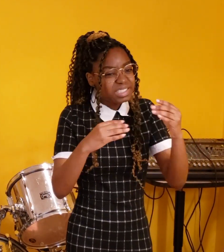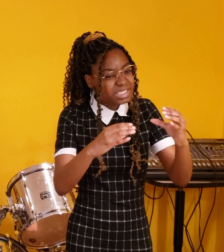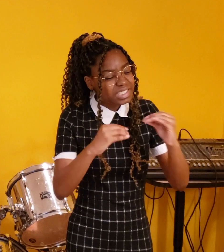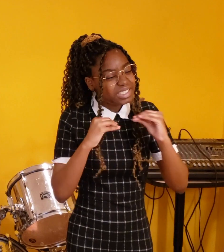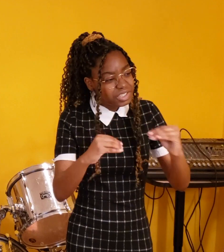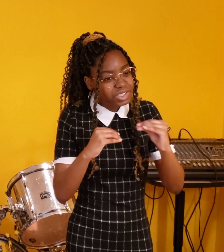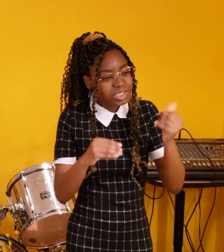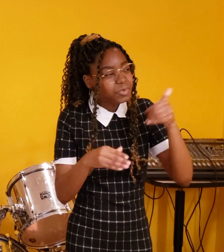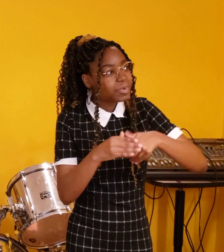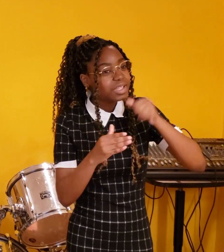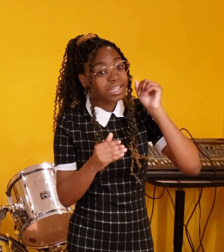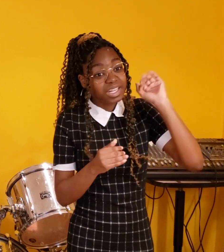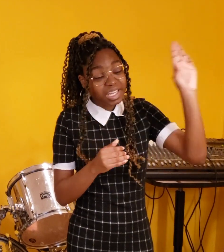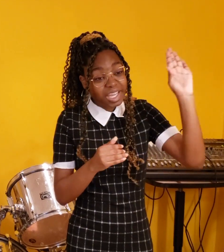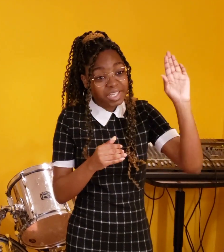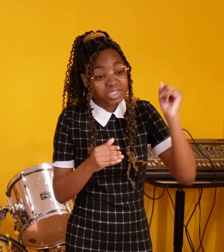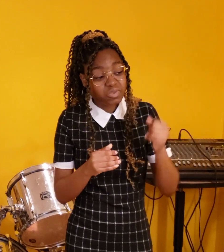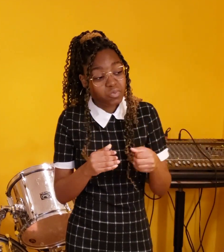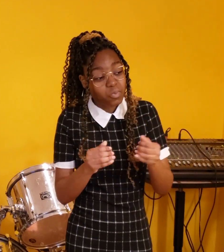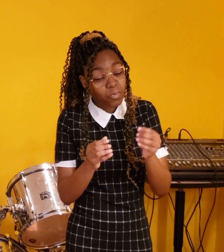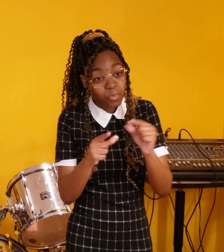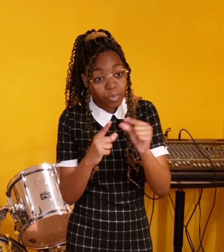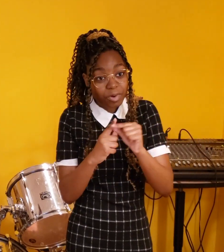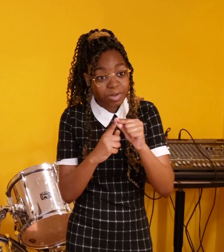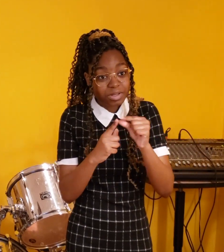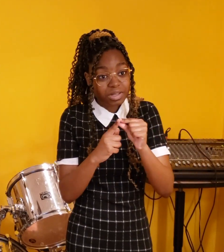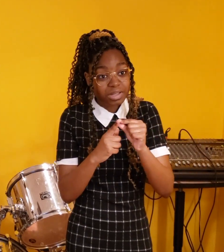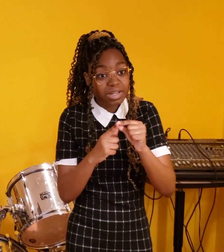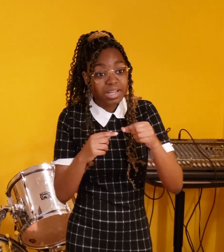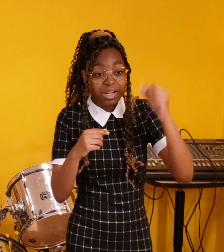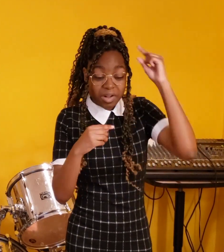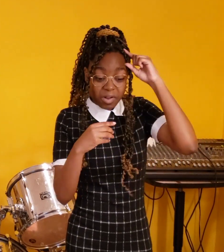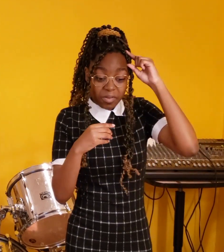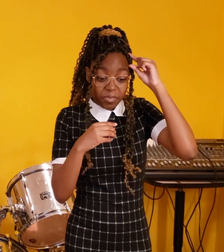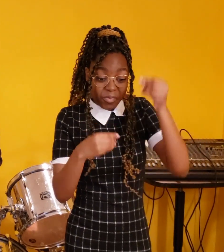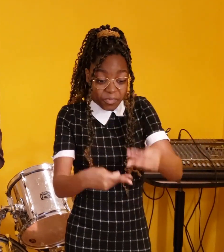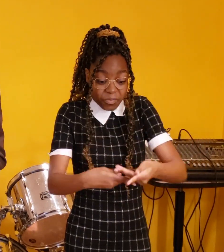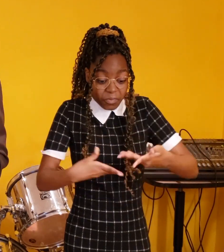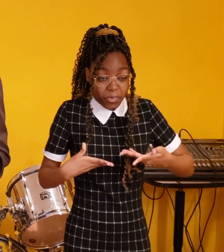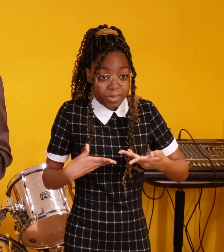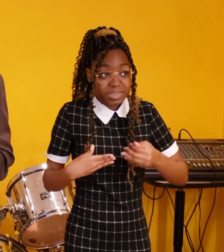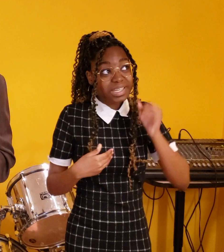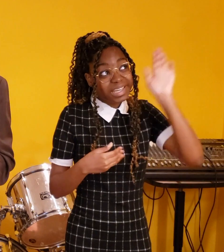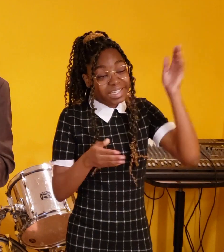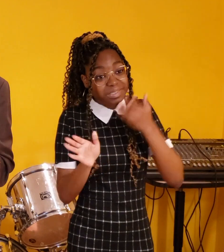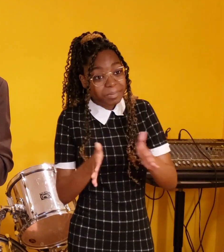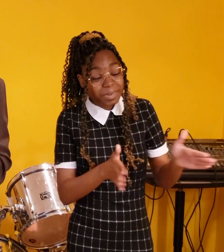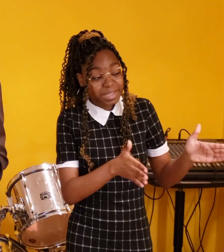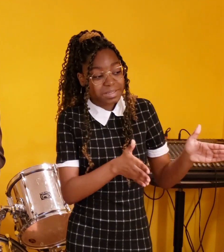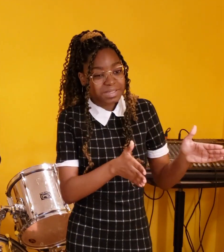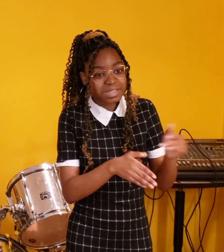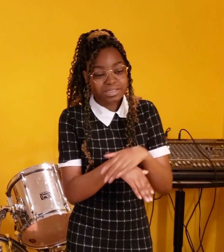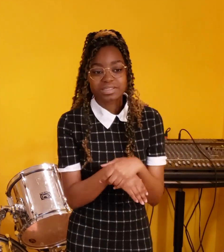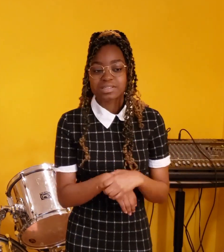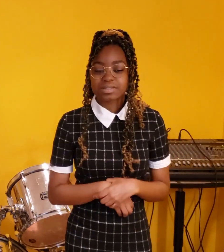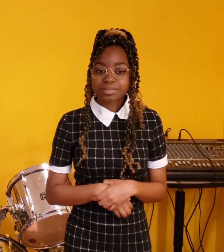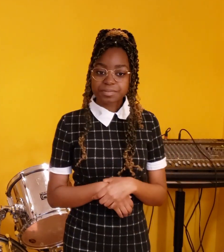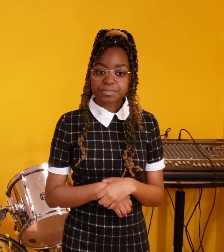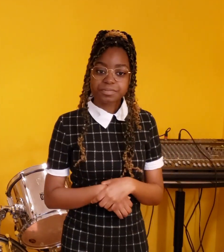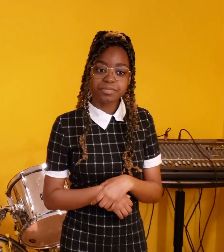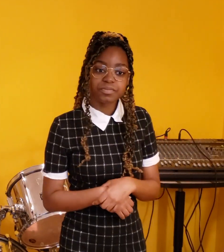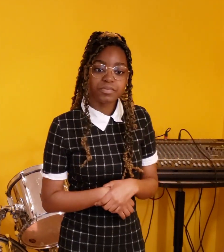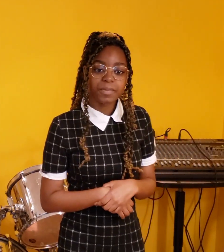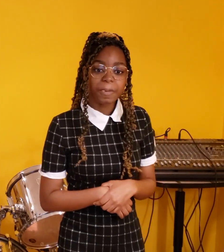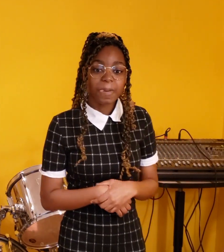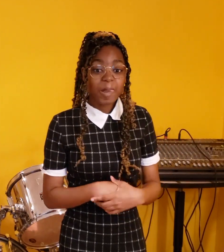is and what His plan for us is. Now, we can see the information that I'm referring to in at